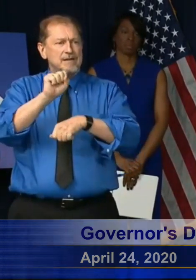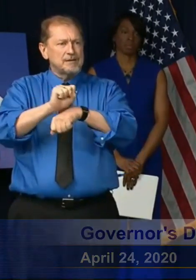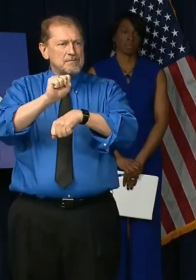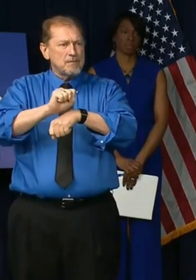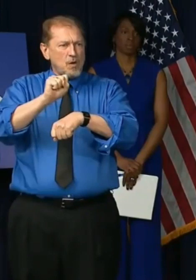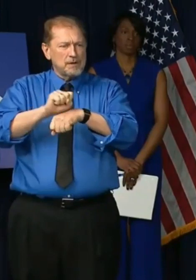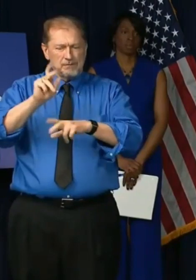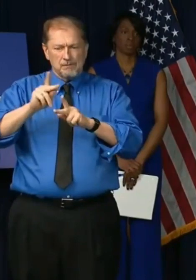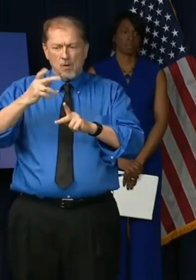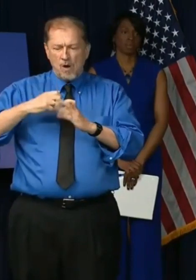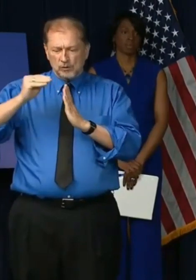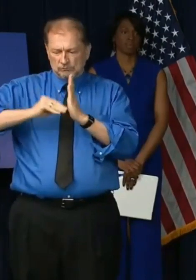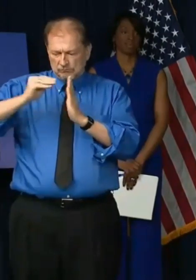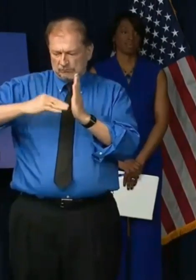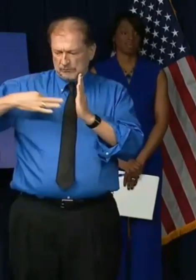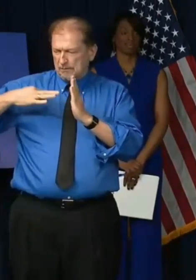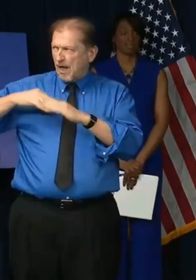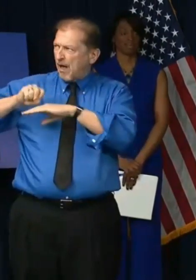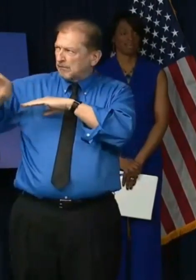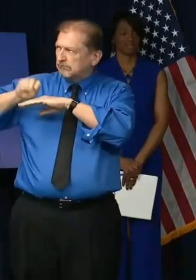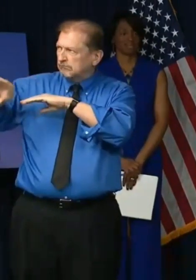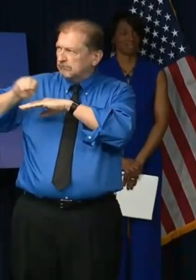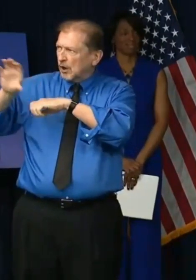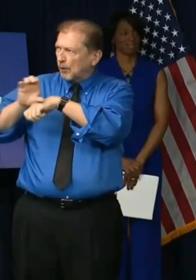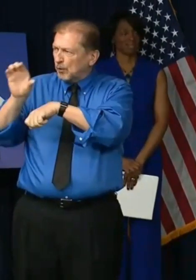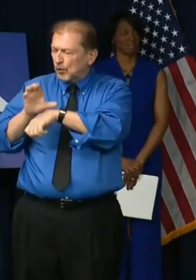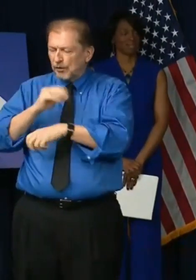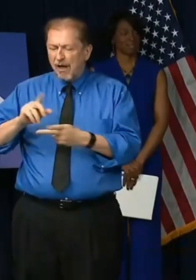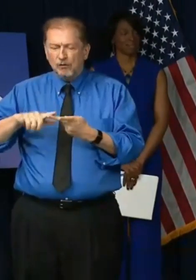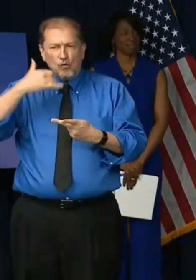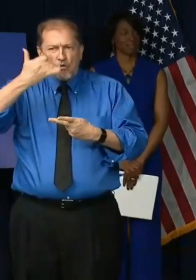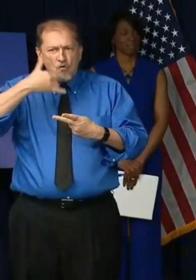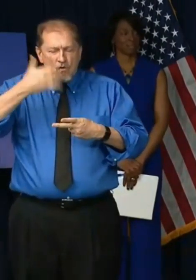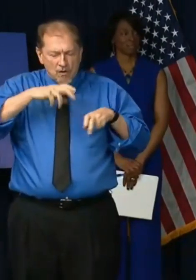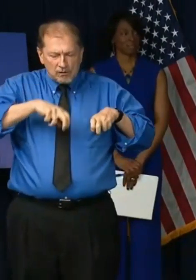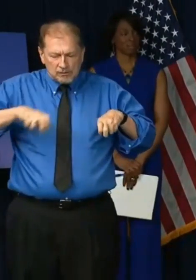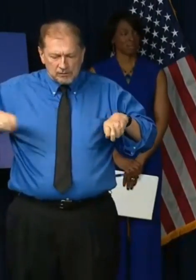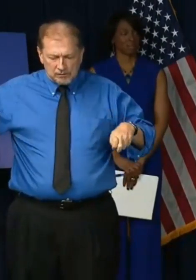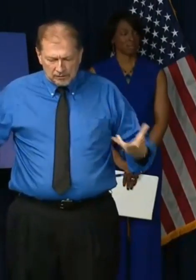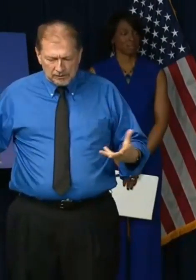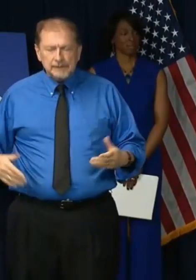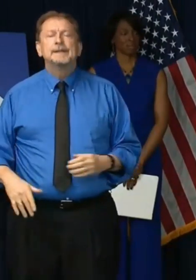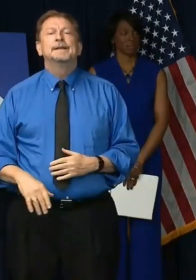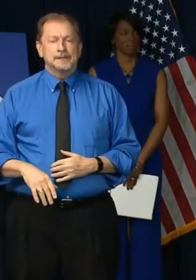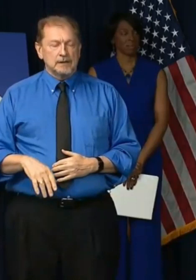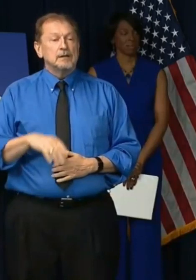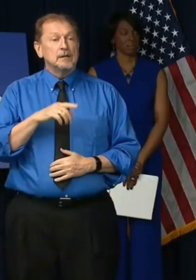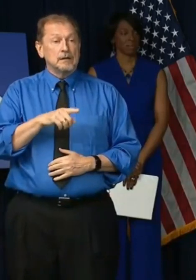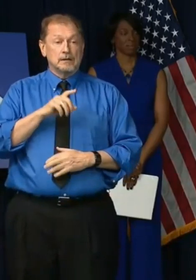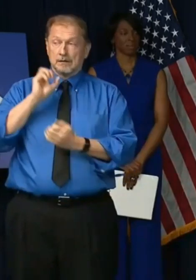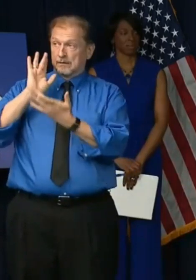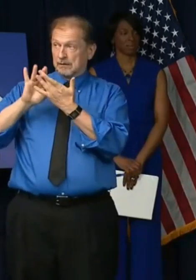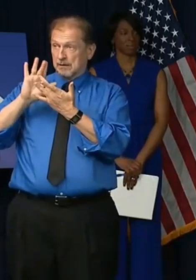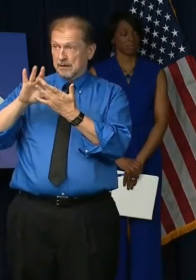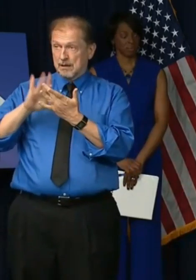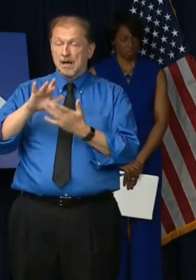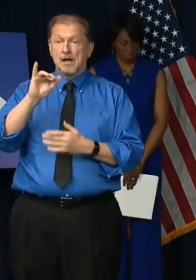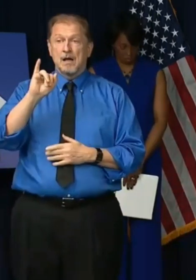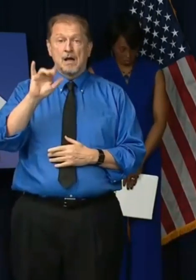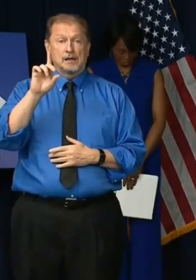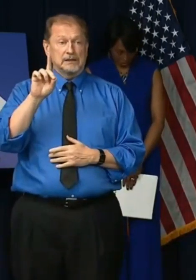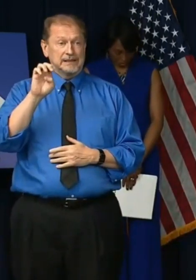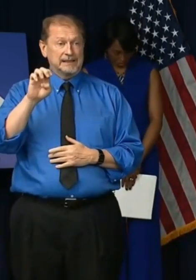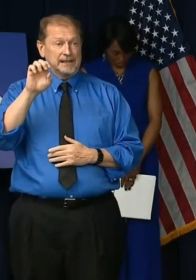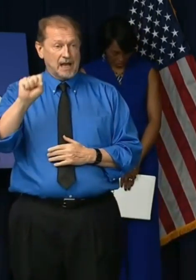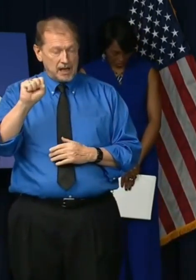they can apply for those jobs. Yeah. So we certainly want people to reach out to IDES. That would be the best way to find